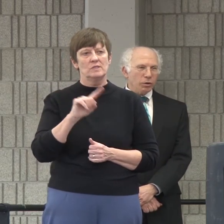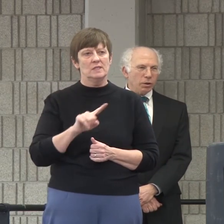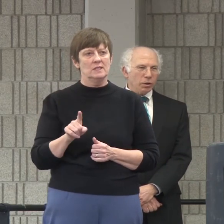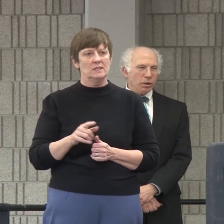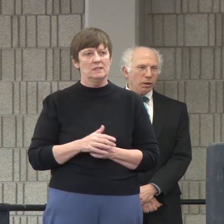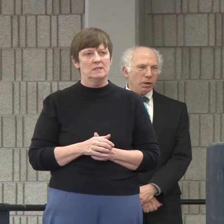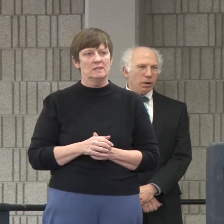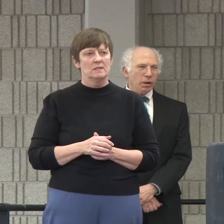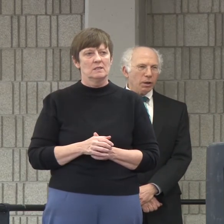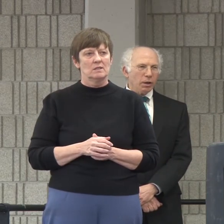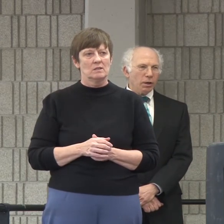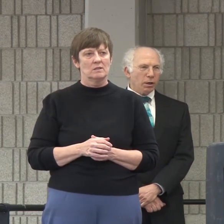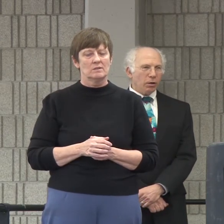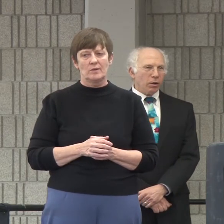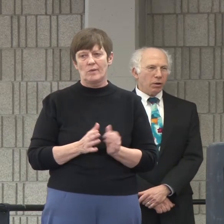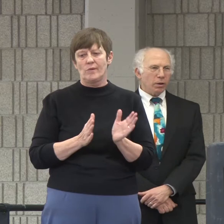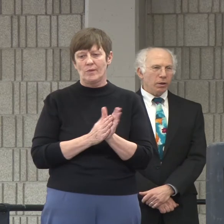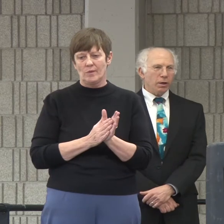Ozi,